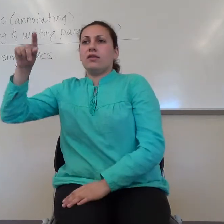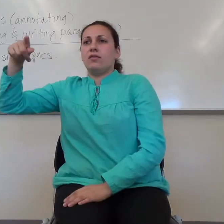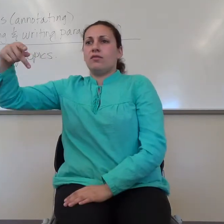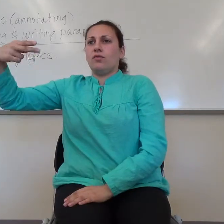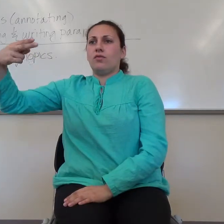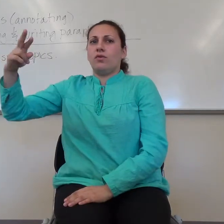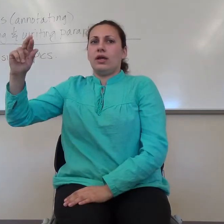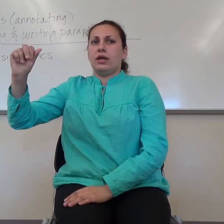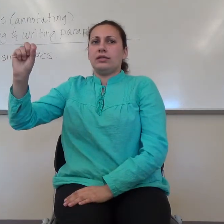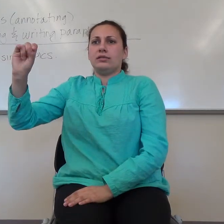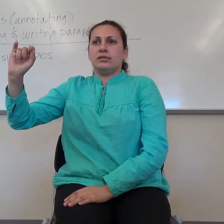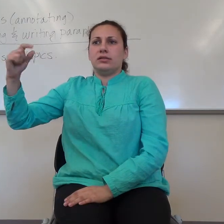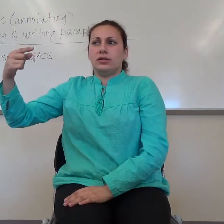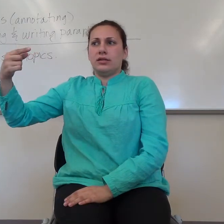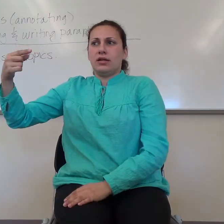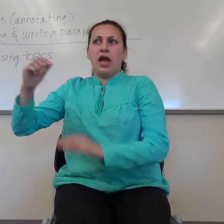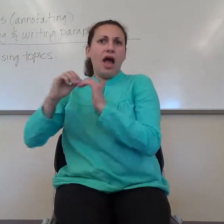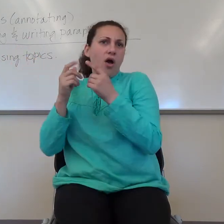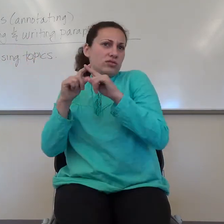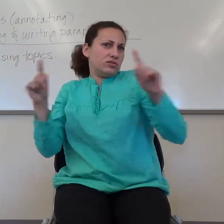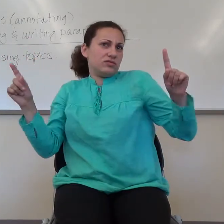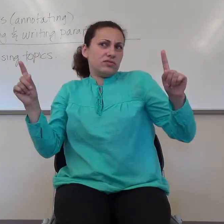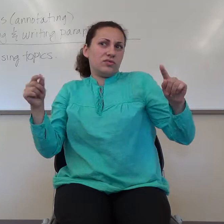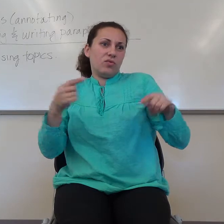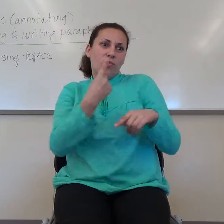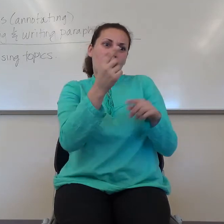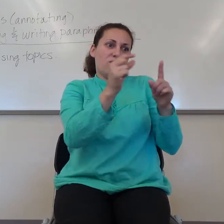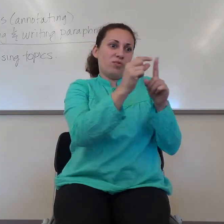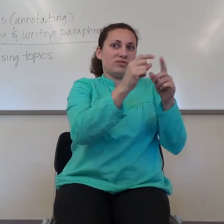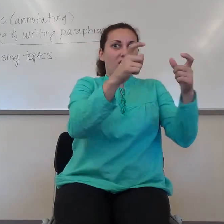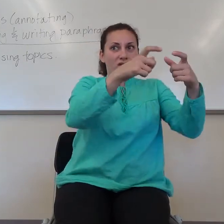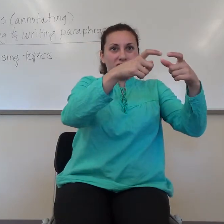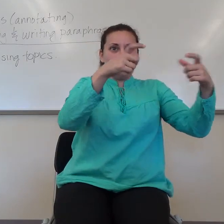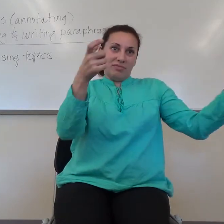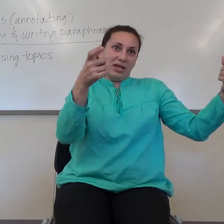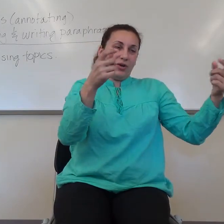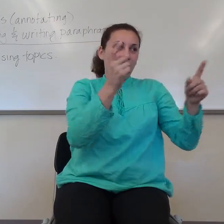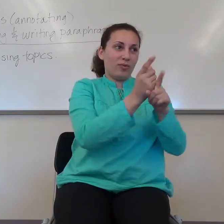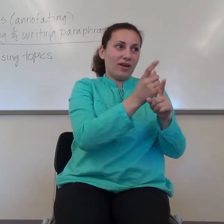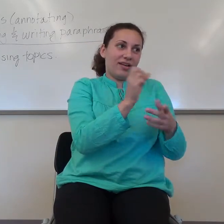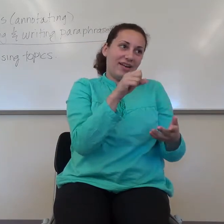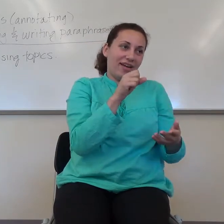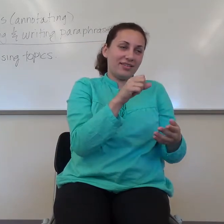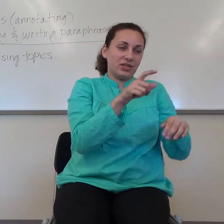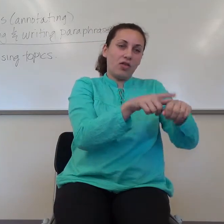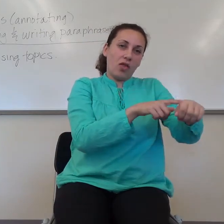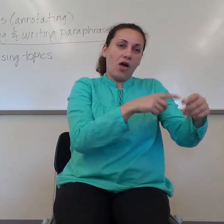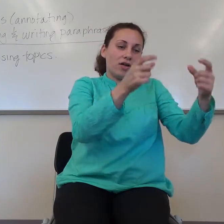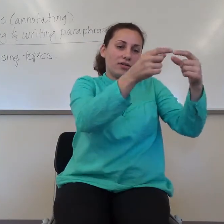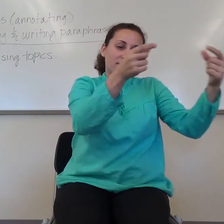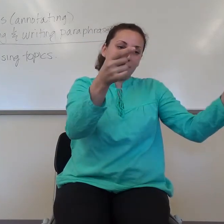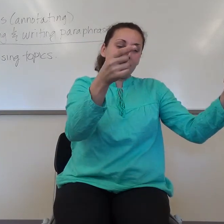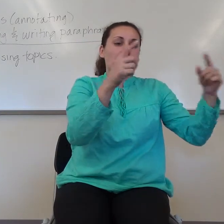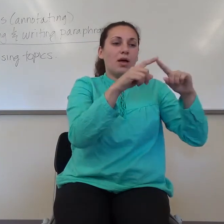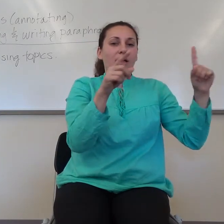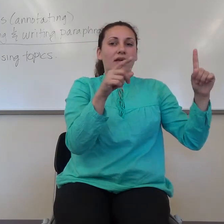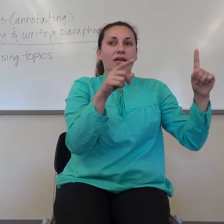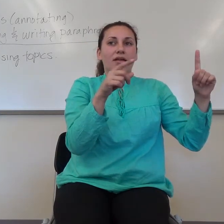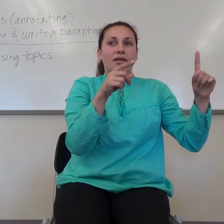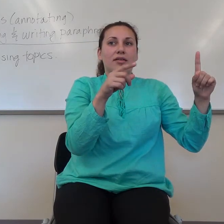One word? Yeah, one is longer. Okay, yeah, we talked about that the word paraphrase, it means